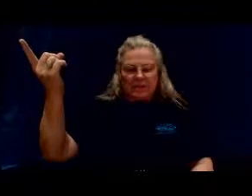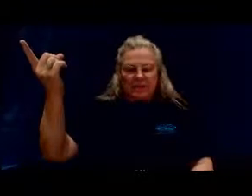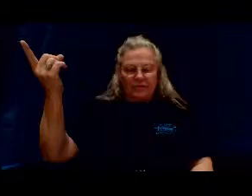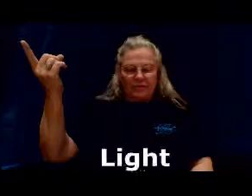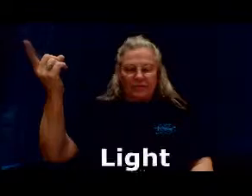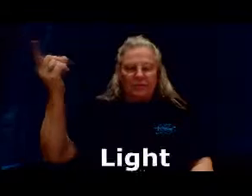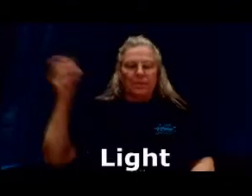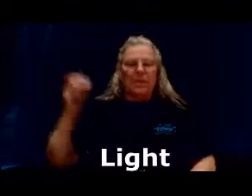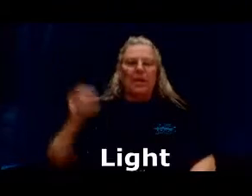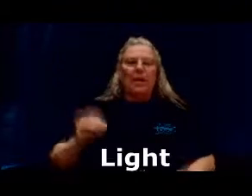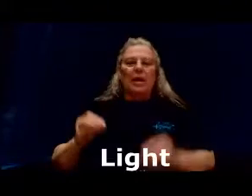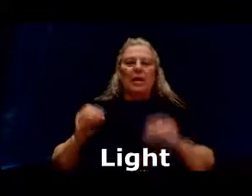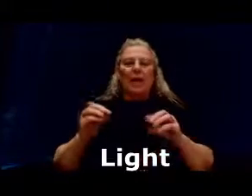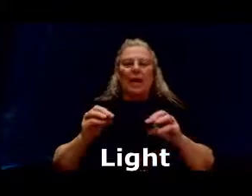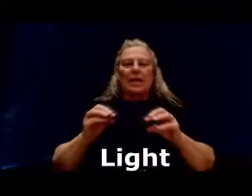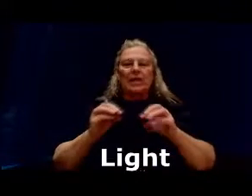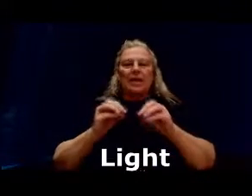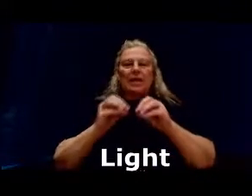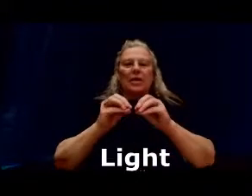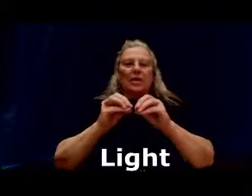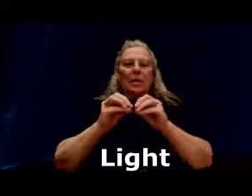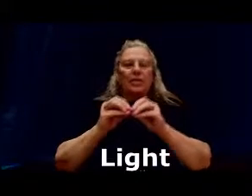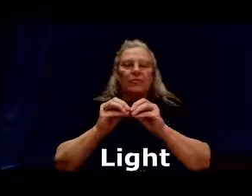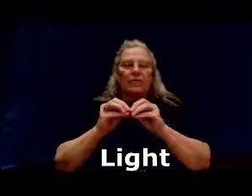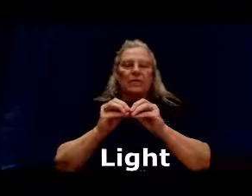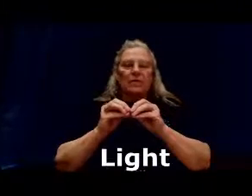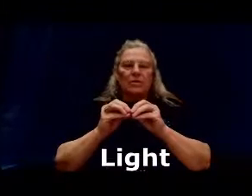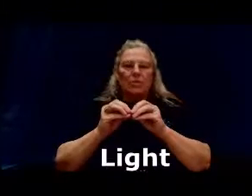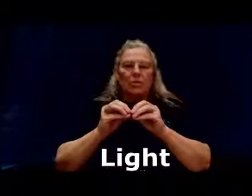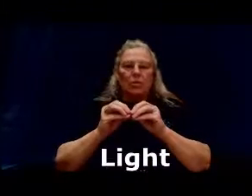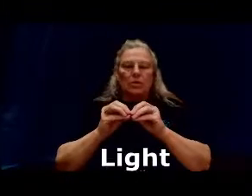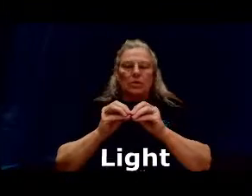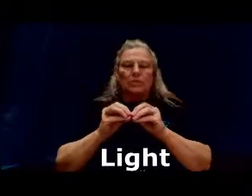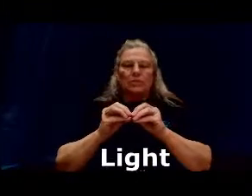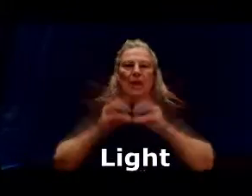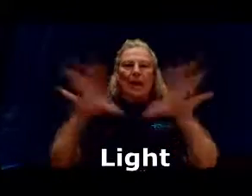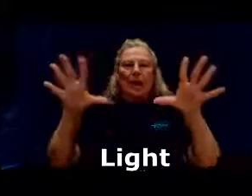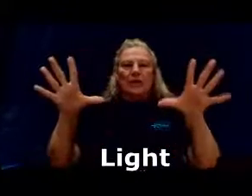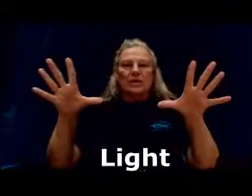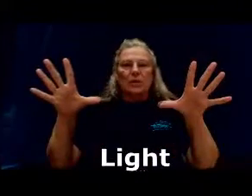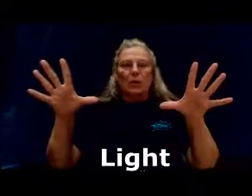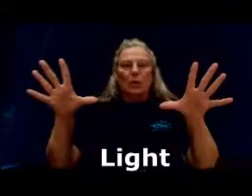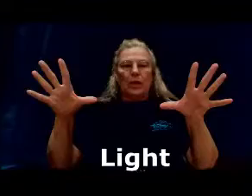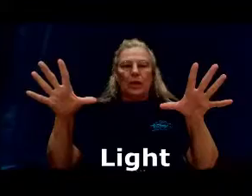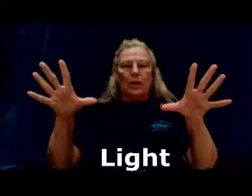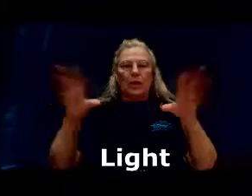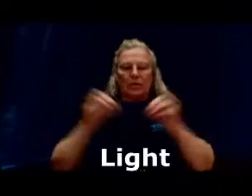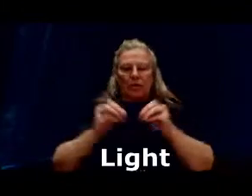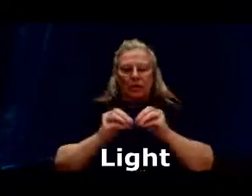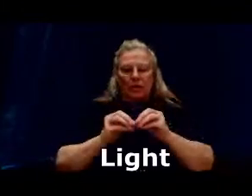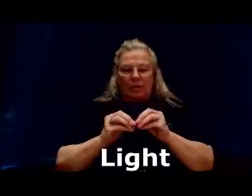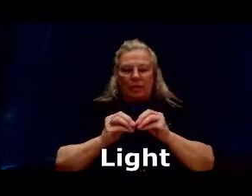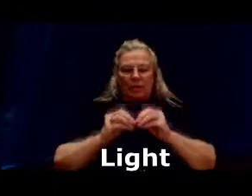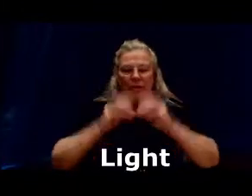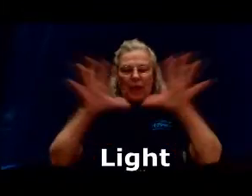possessive. Light coming from a single source and exploding out.